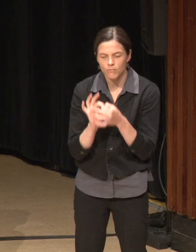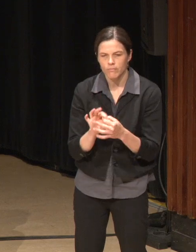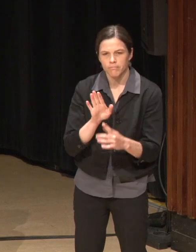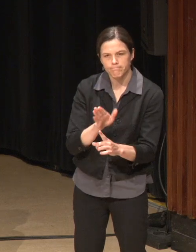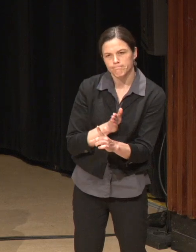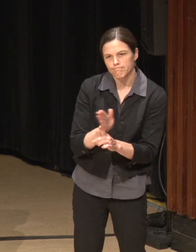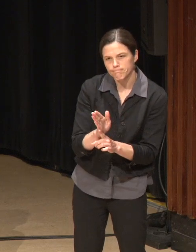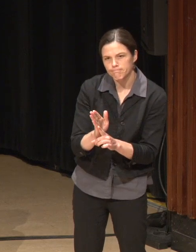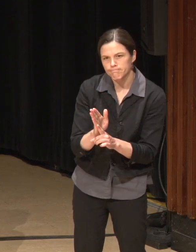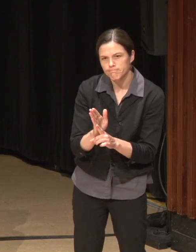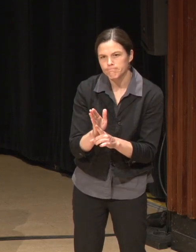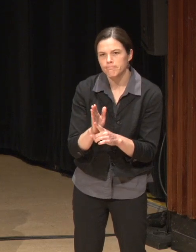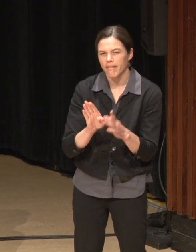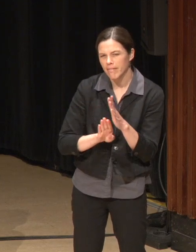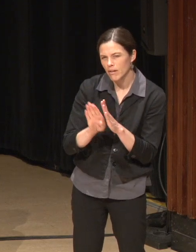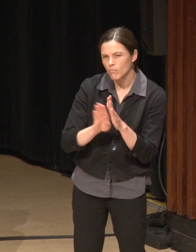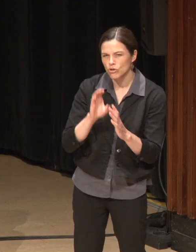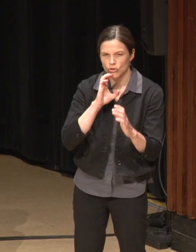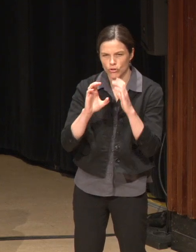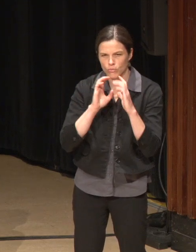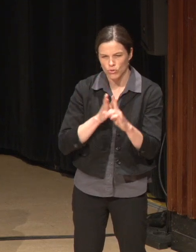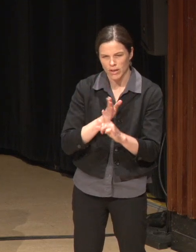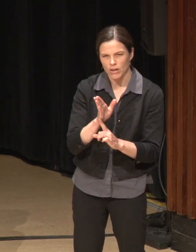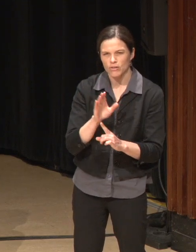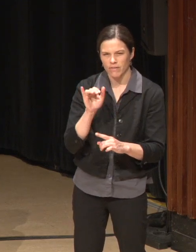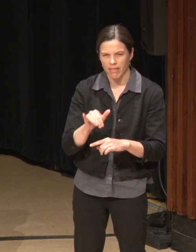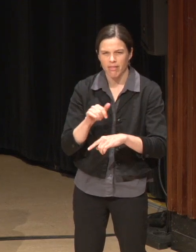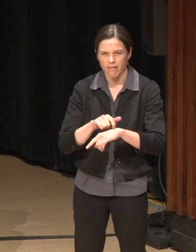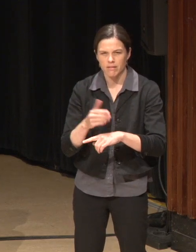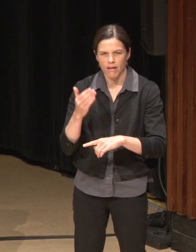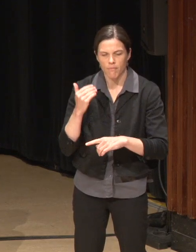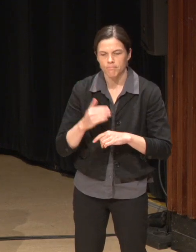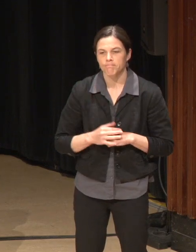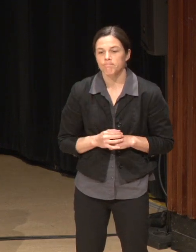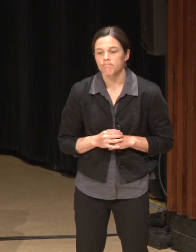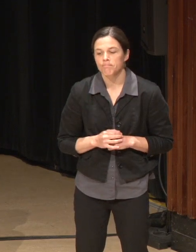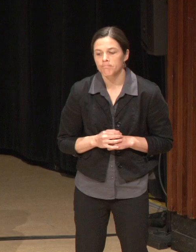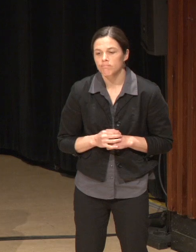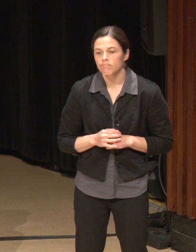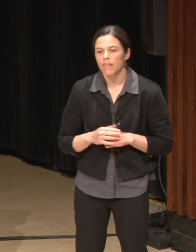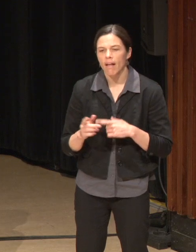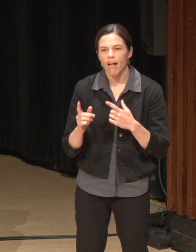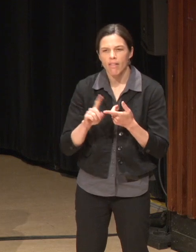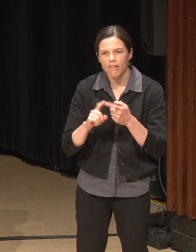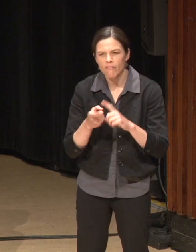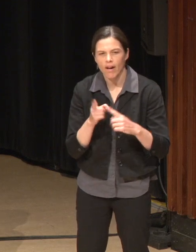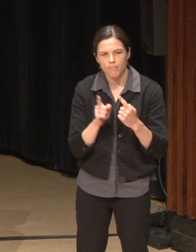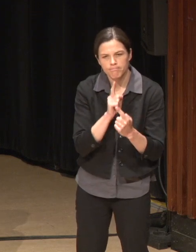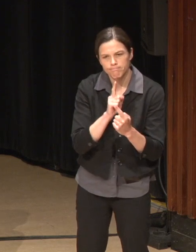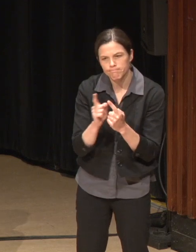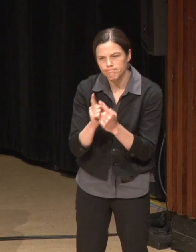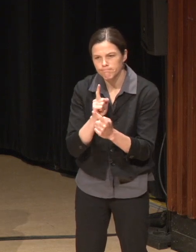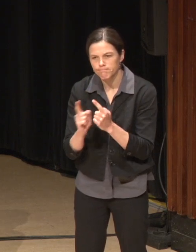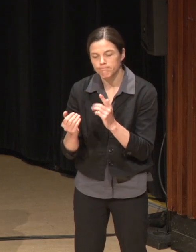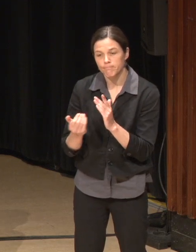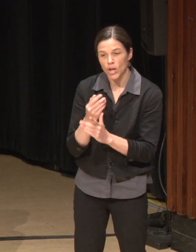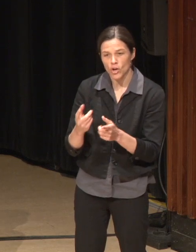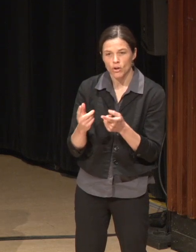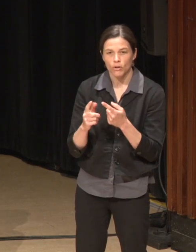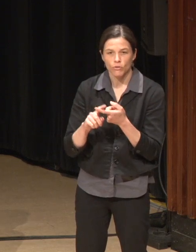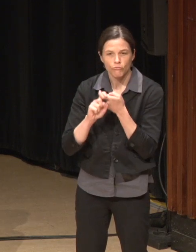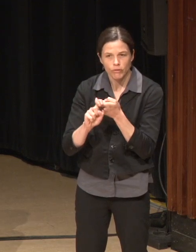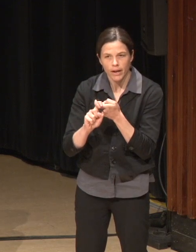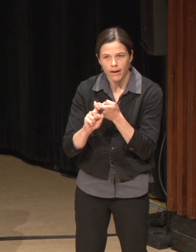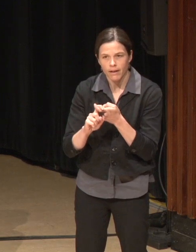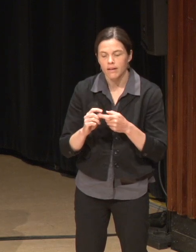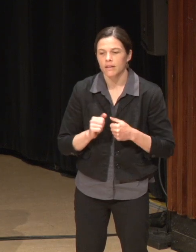emerging communications field. Well, soon he met other friends in the community, and with his new best friend, they began